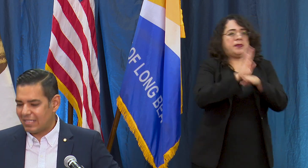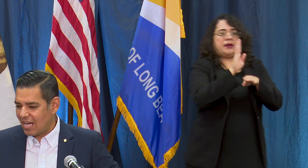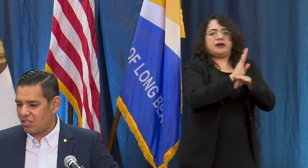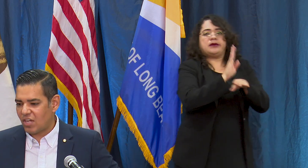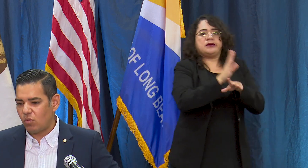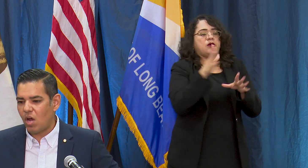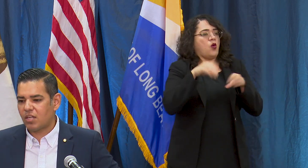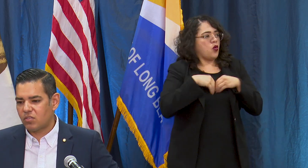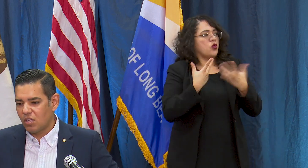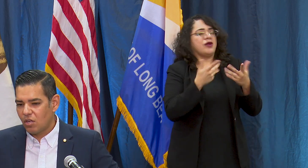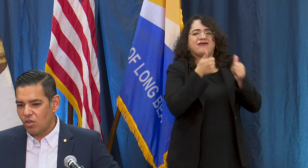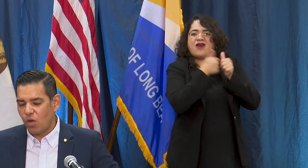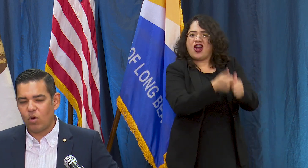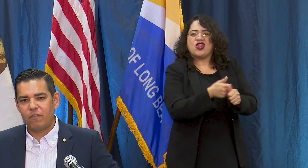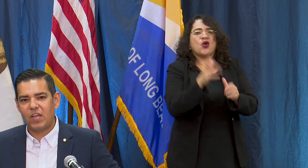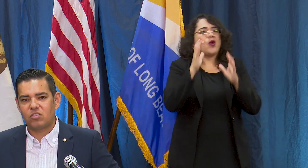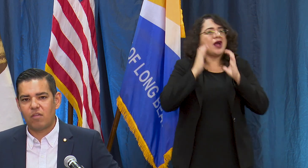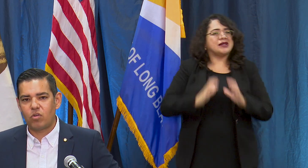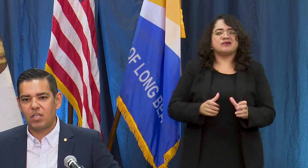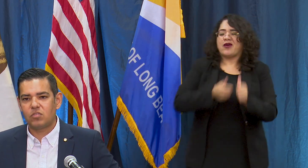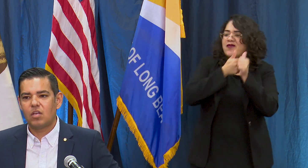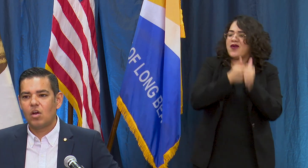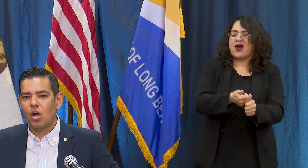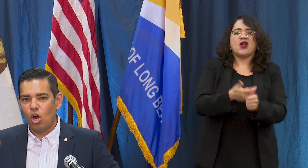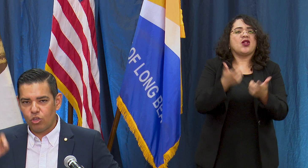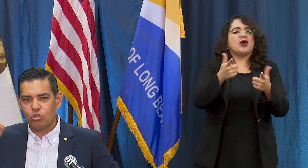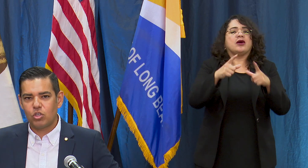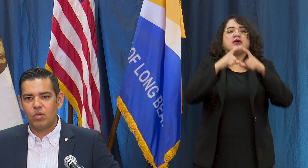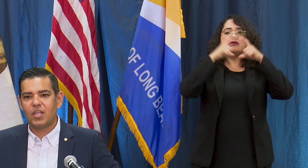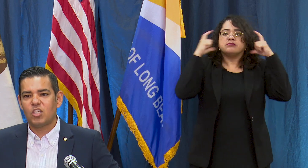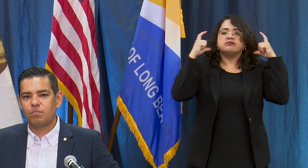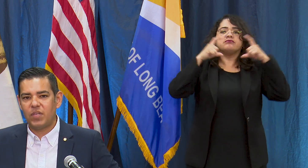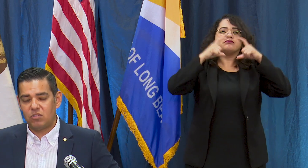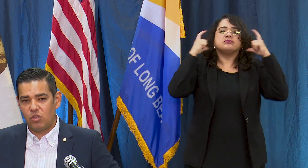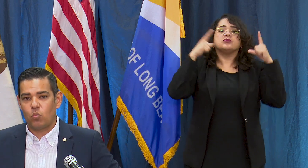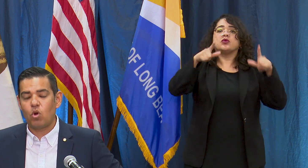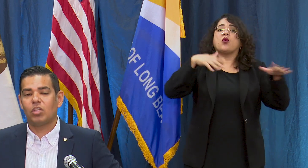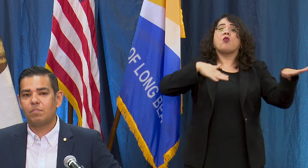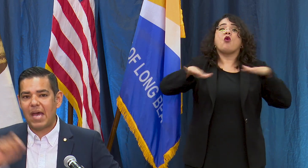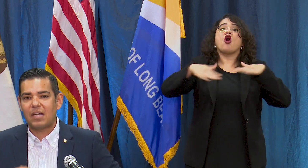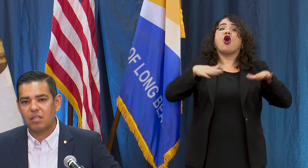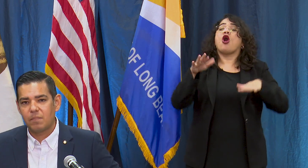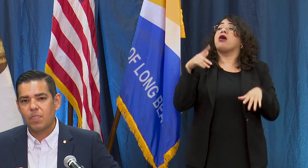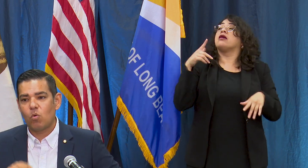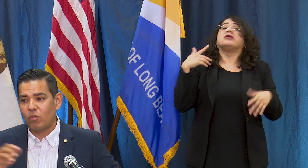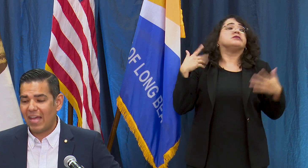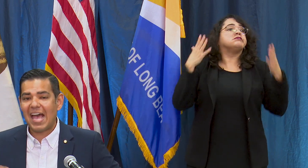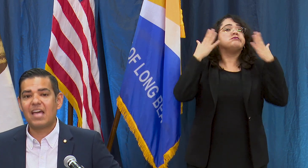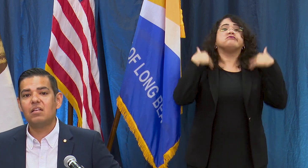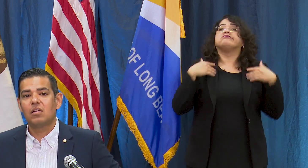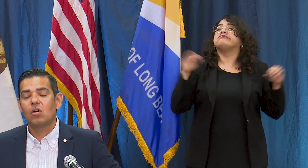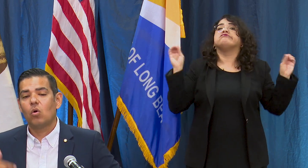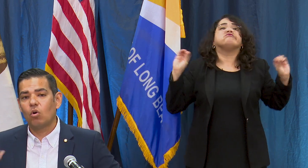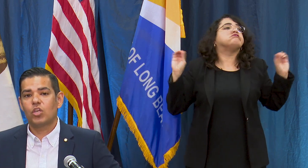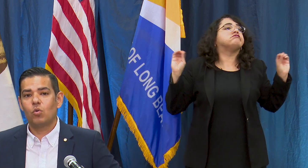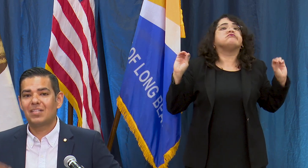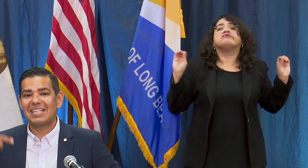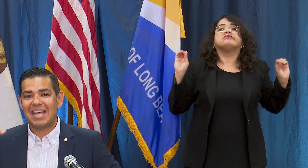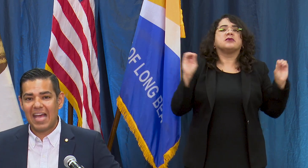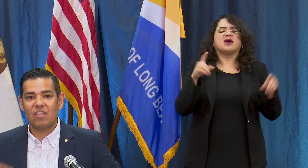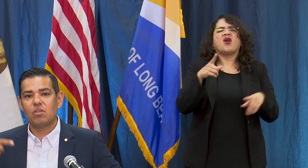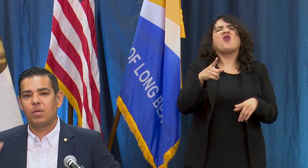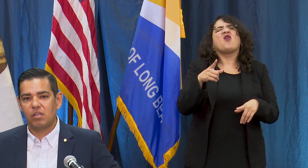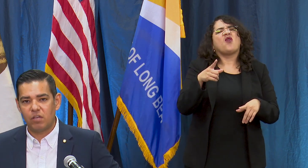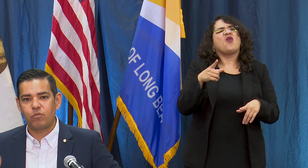down tight sidewalks, not wearing face coverings, all you're doing is either rolling back what we've had, or you